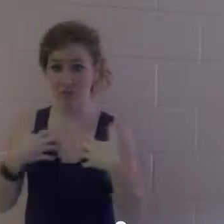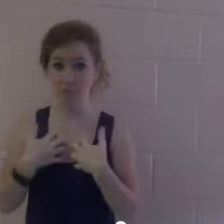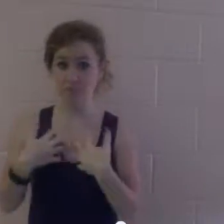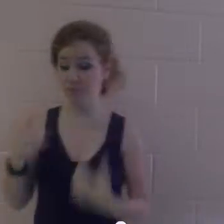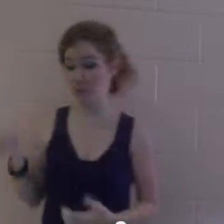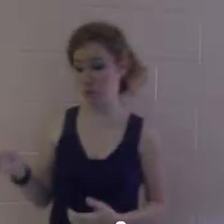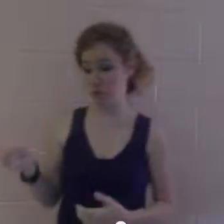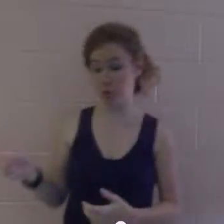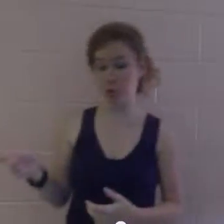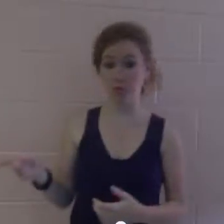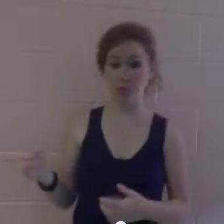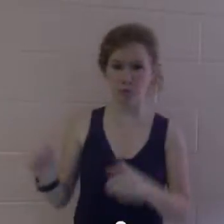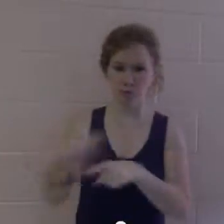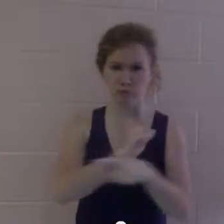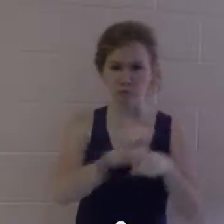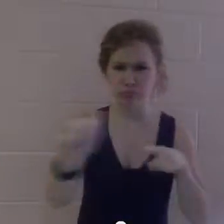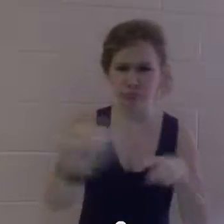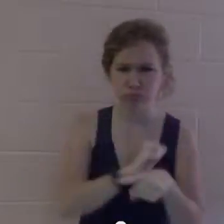and to hide from other animals.